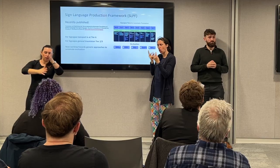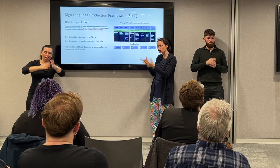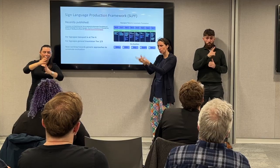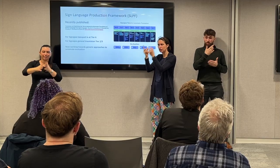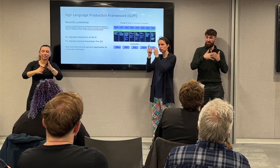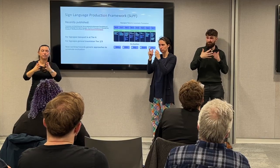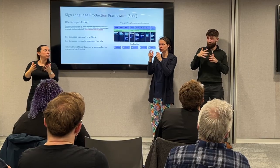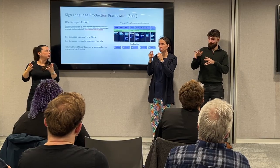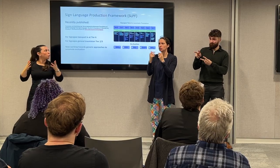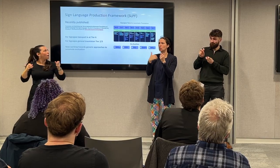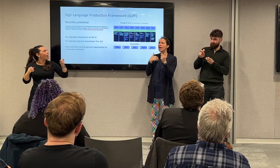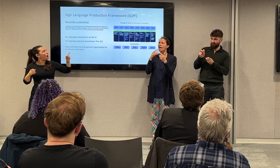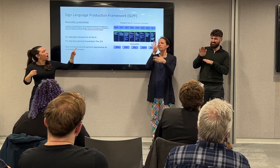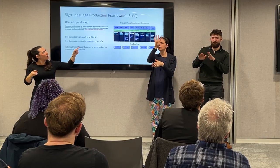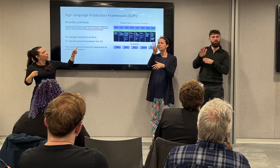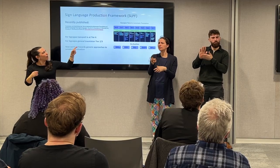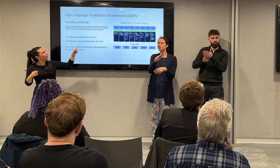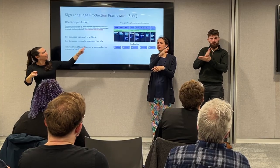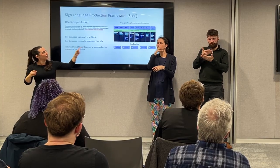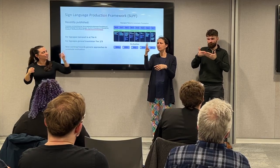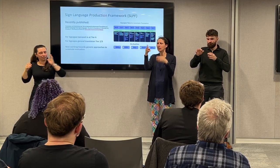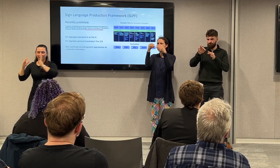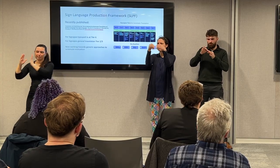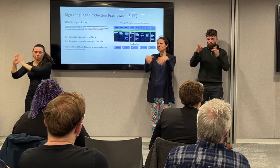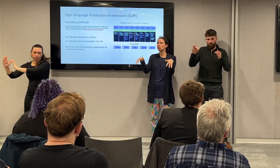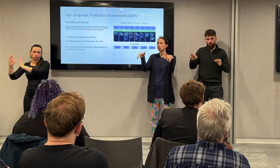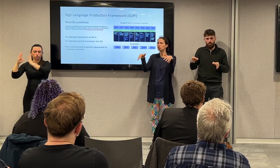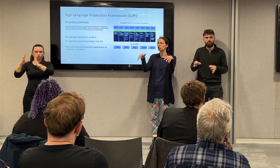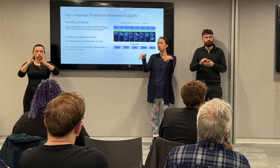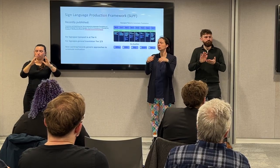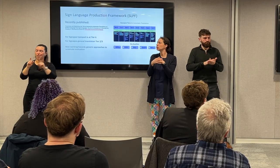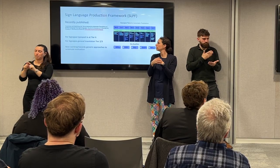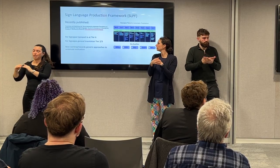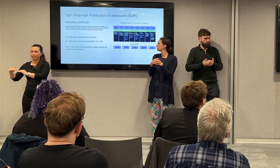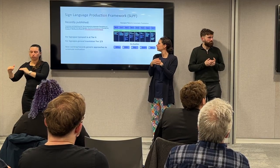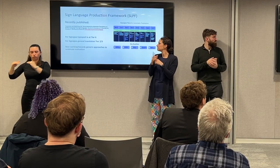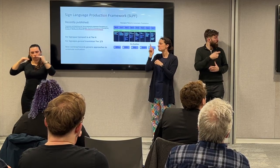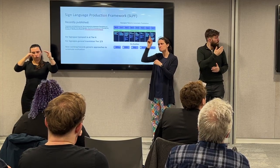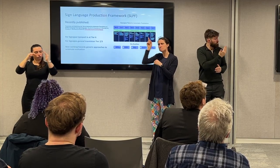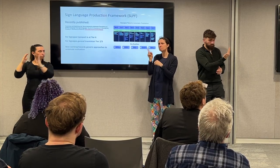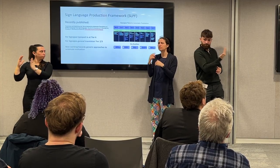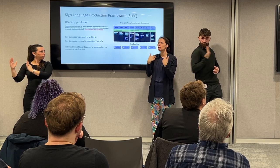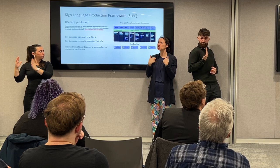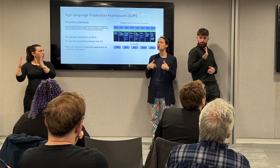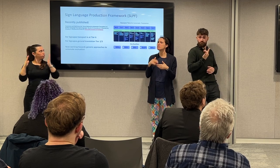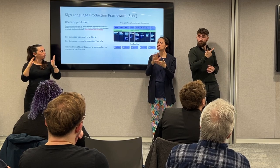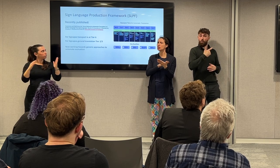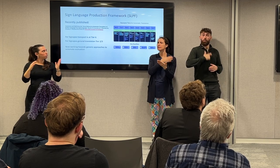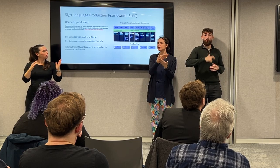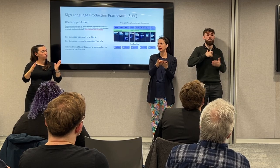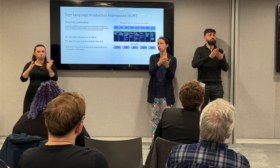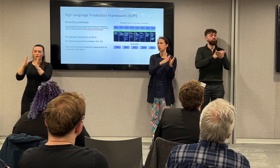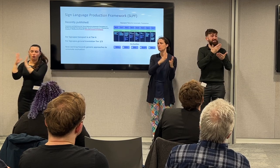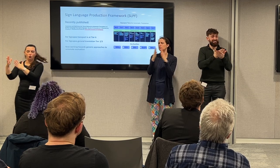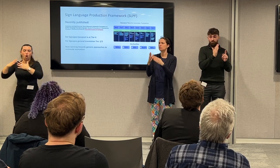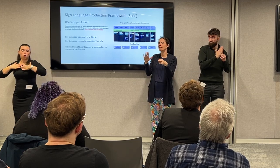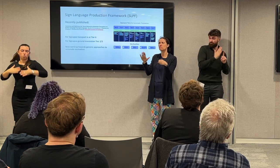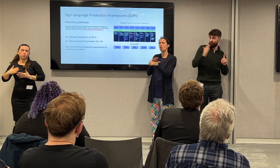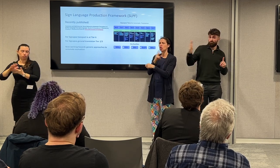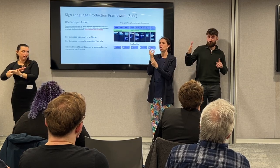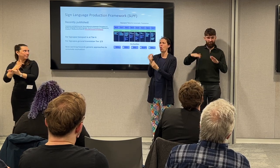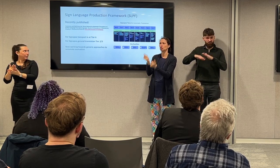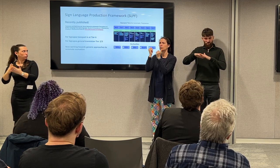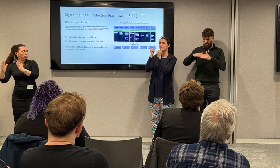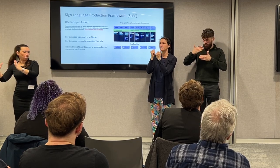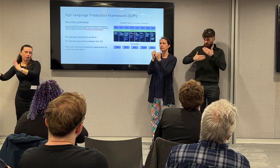this tiered framework where here is just human translation. Up here is our fully automated